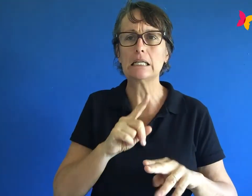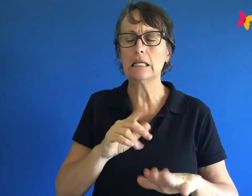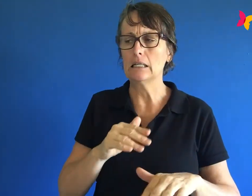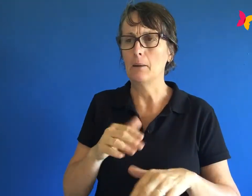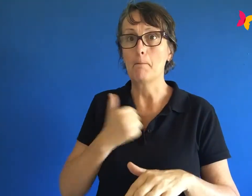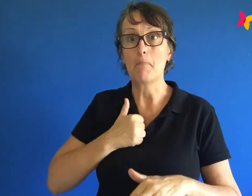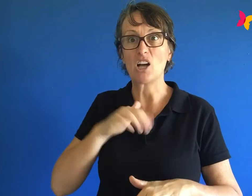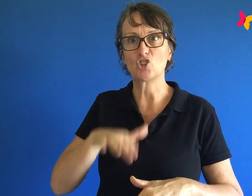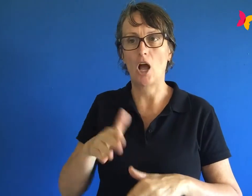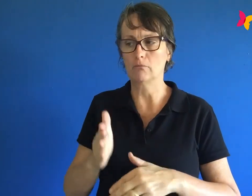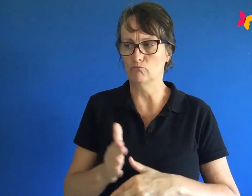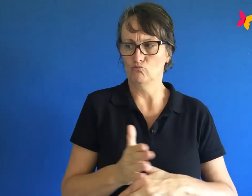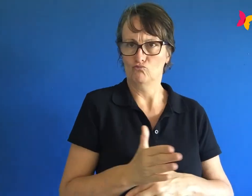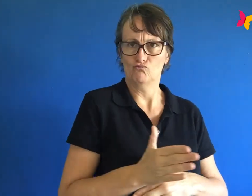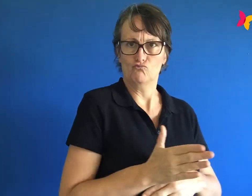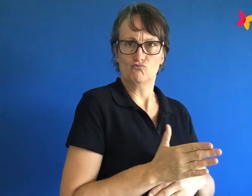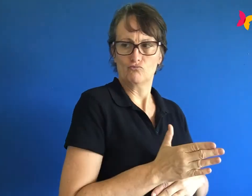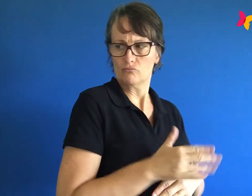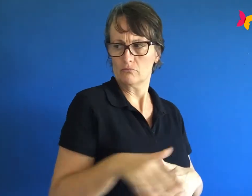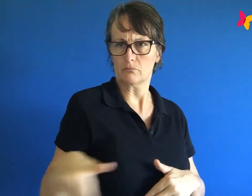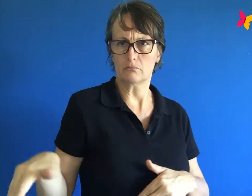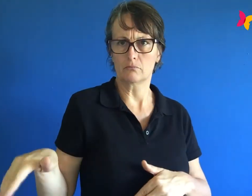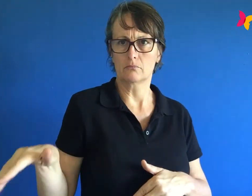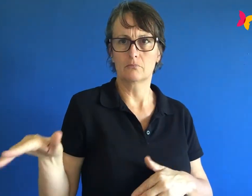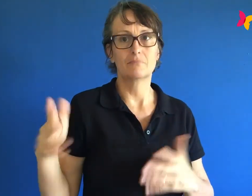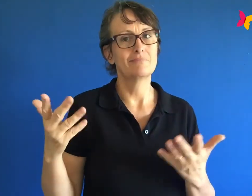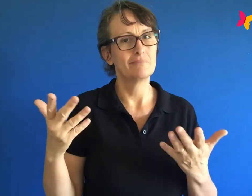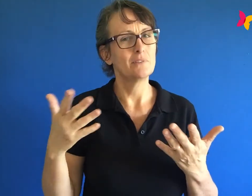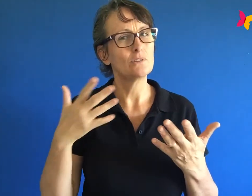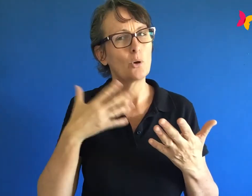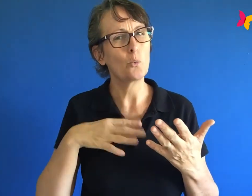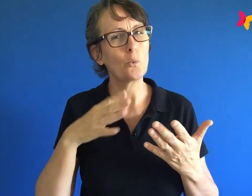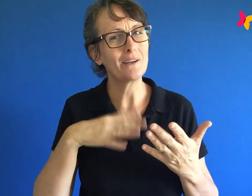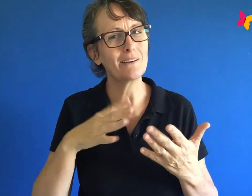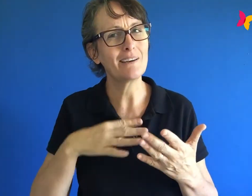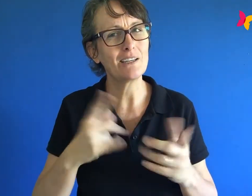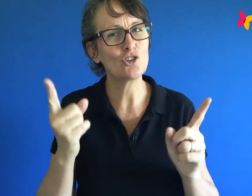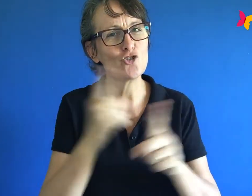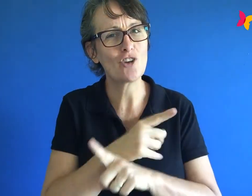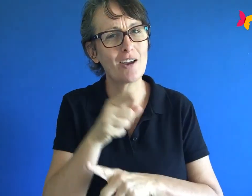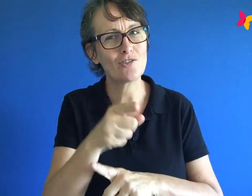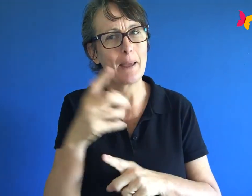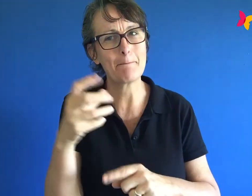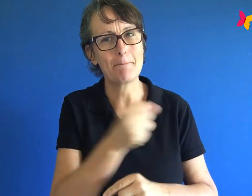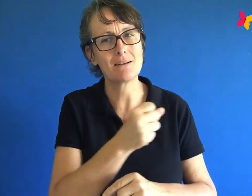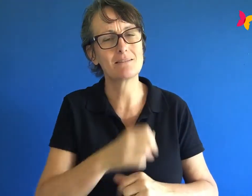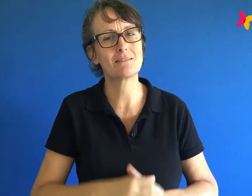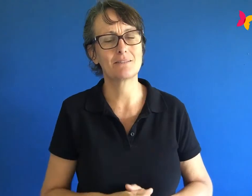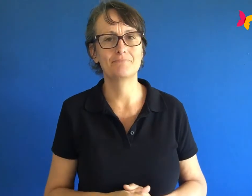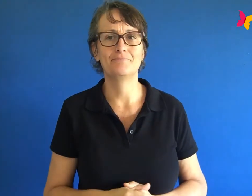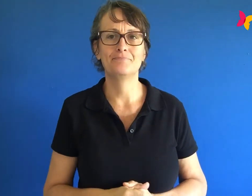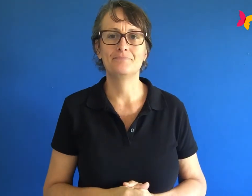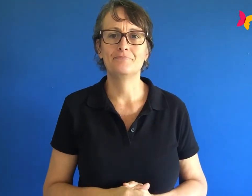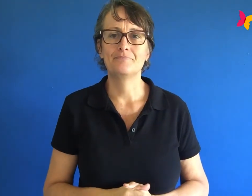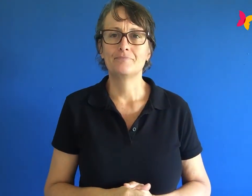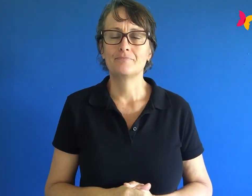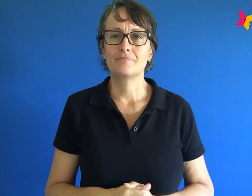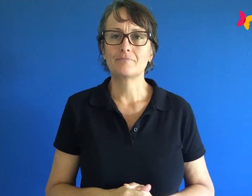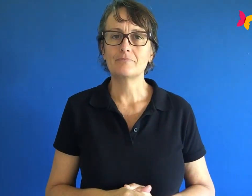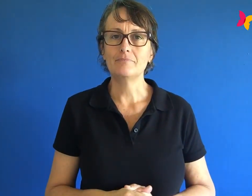think we've still got a long way to go on reducing stigma in the community. Just as a really practical tip, if you're a